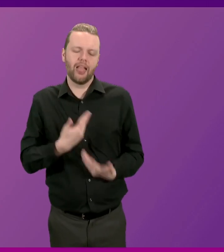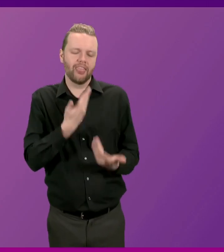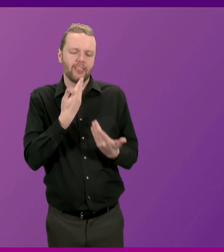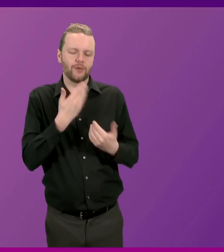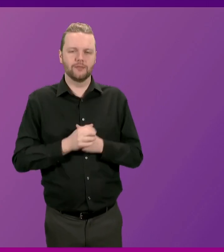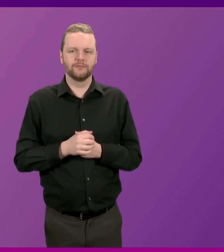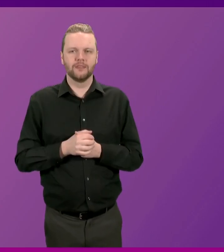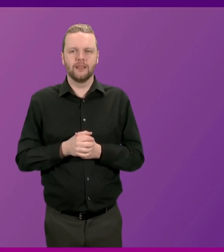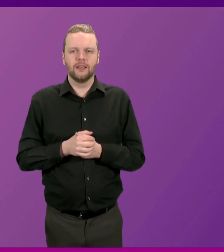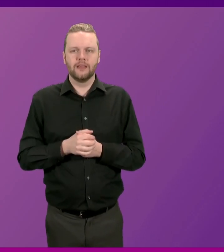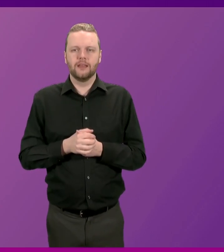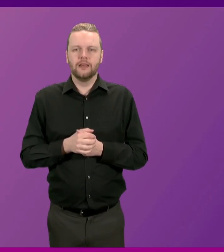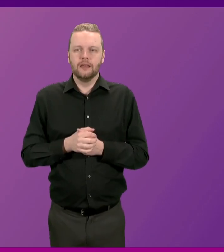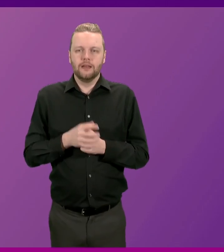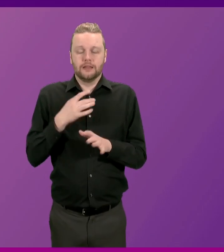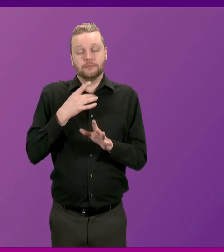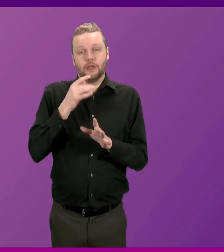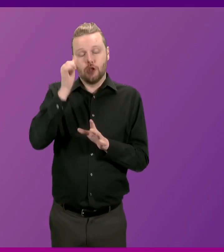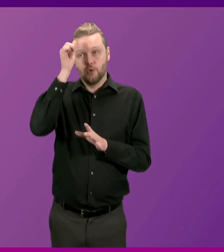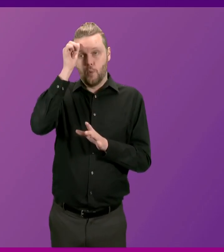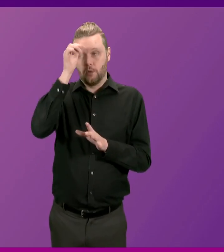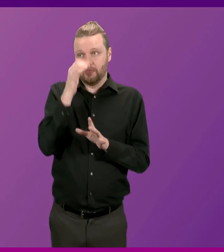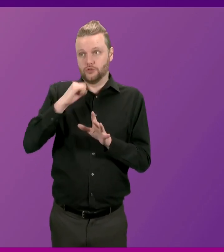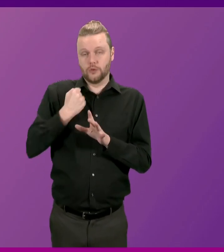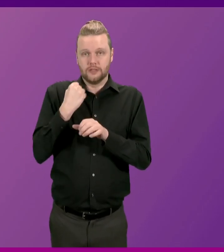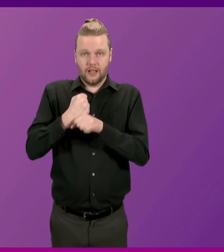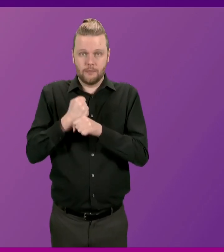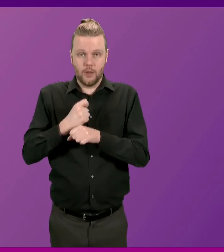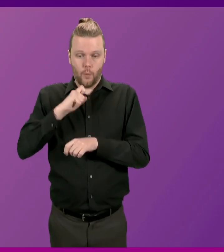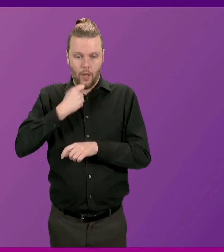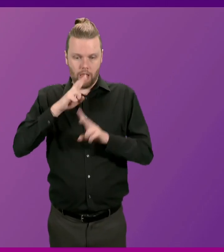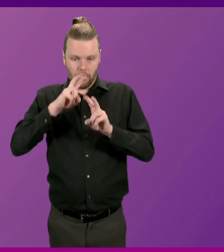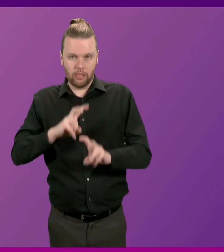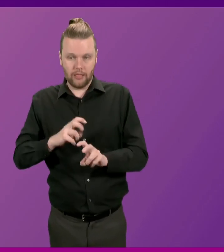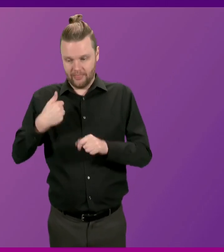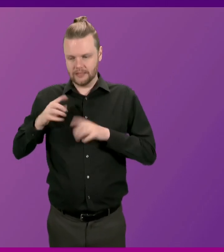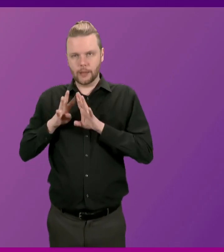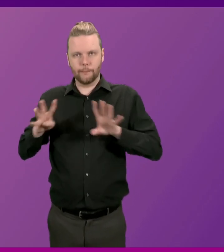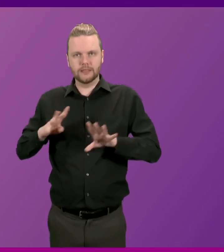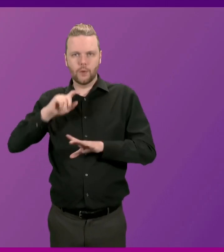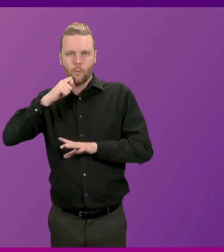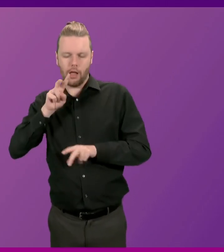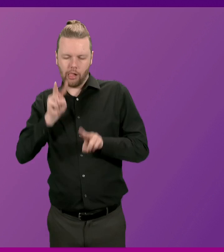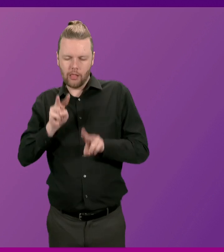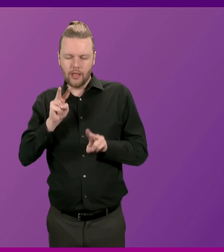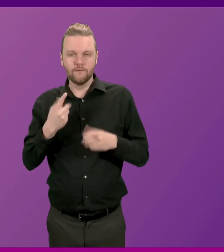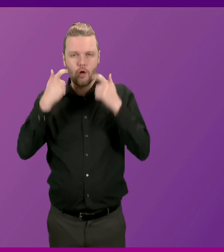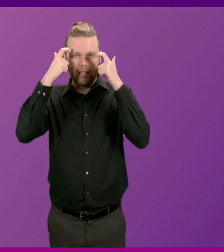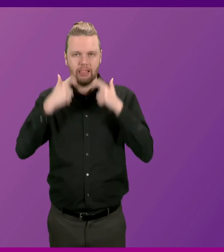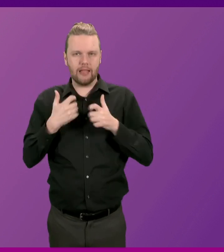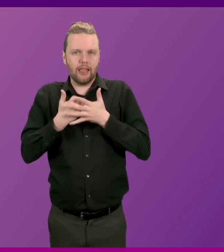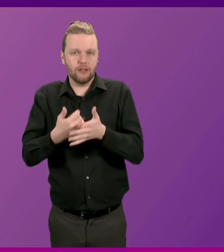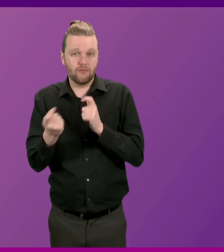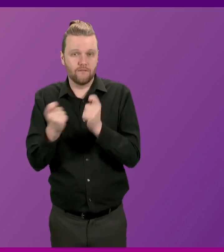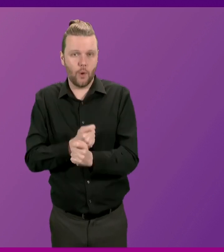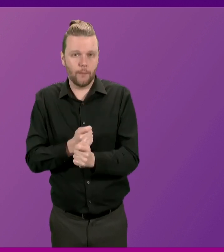our thoughts, knowing that the Scottish Government is going to be looking, and this committee will be looking at legal aid reform, that